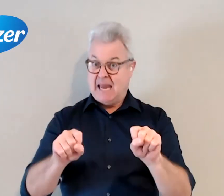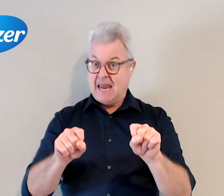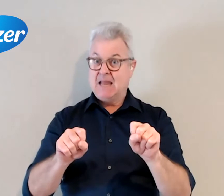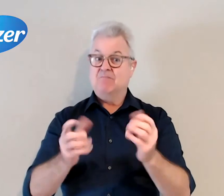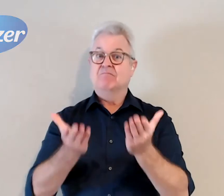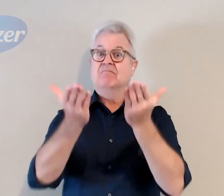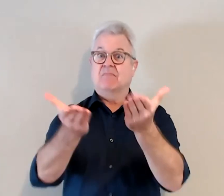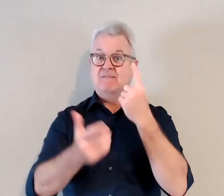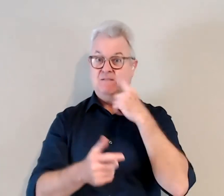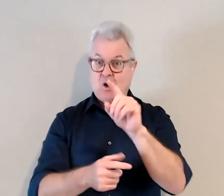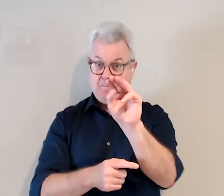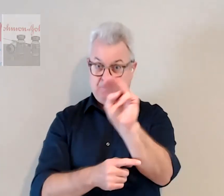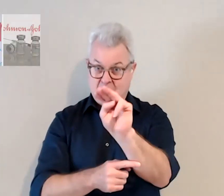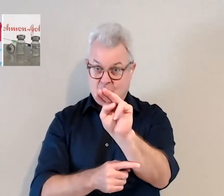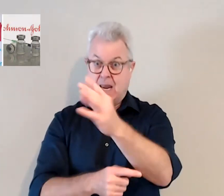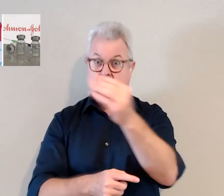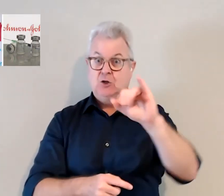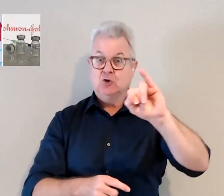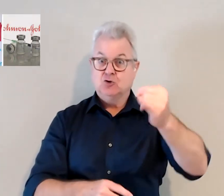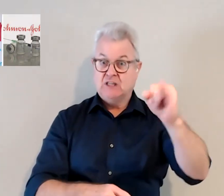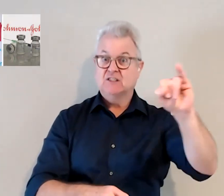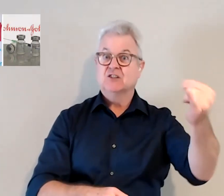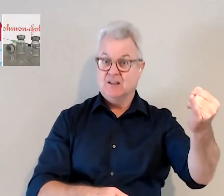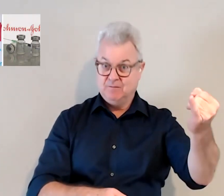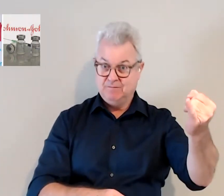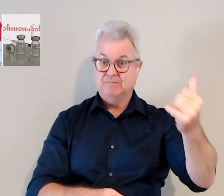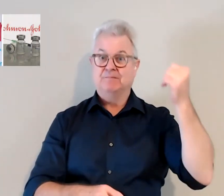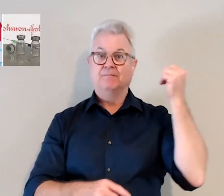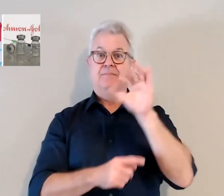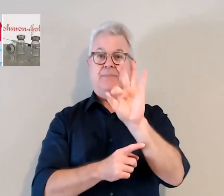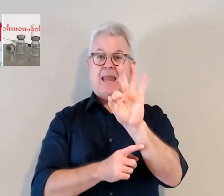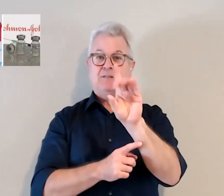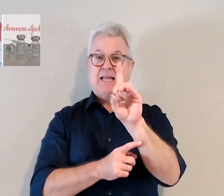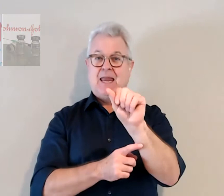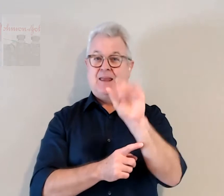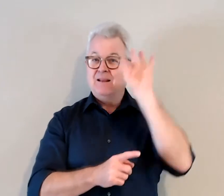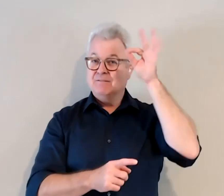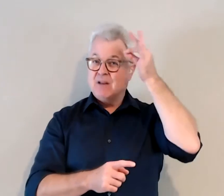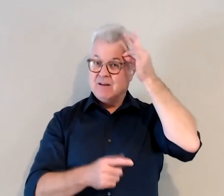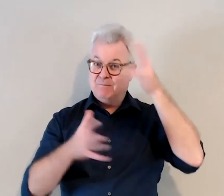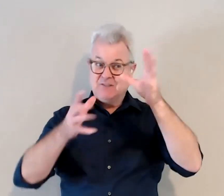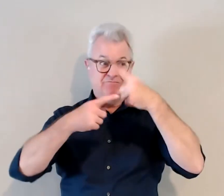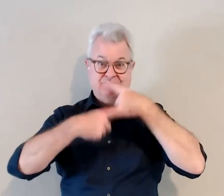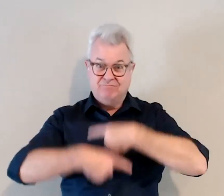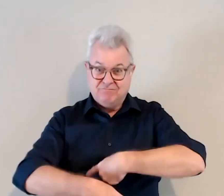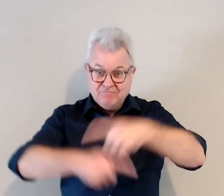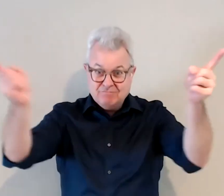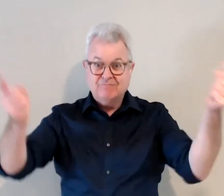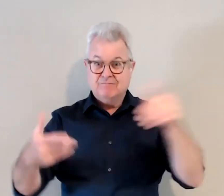Now, the only booster that is being offered is for Pfizer. However, those who have received the Moderna and the Johnson & Johnson